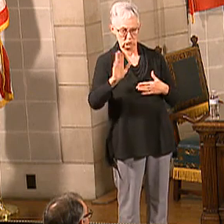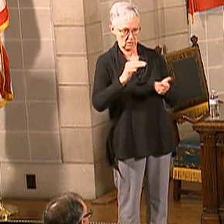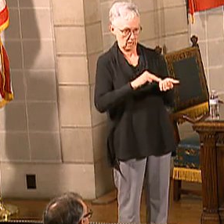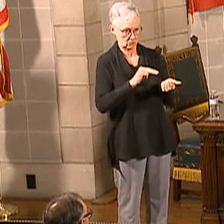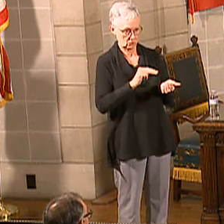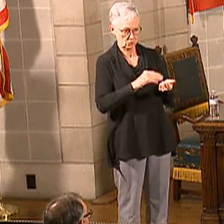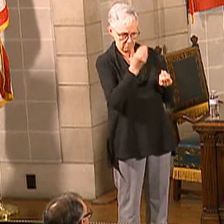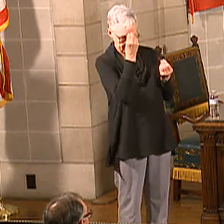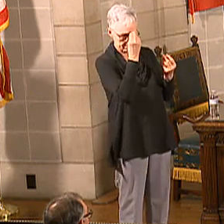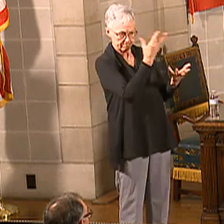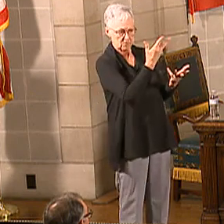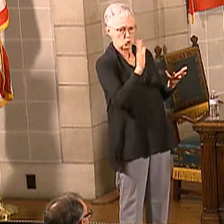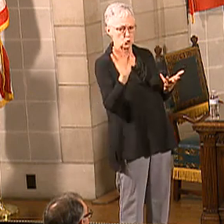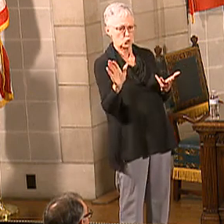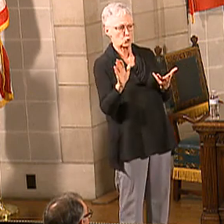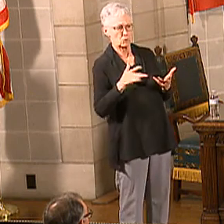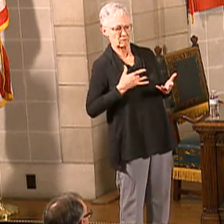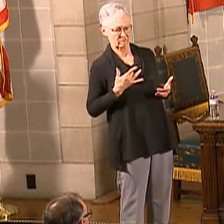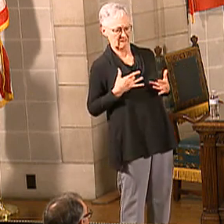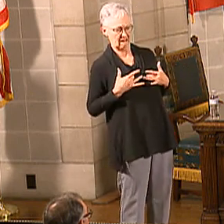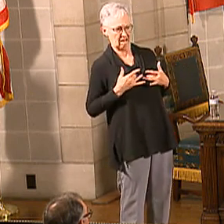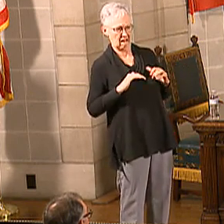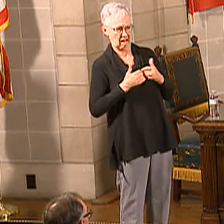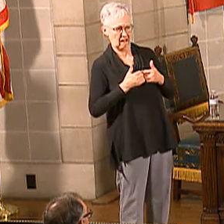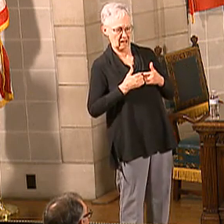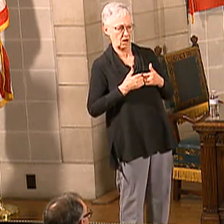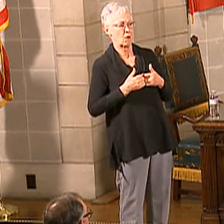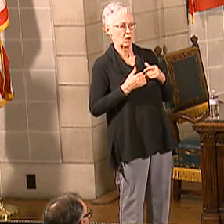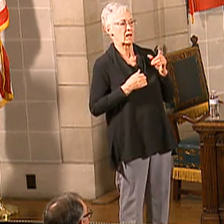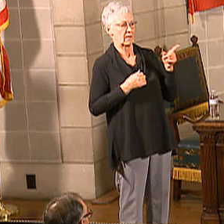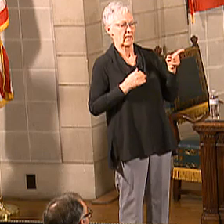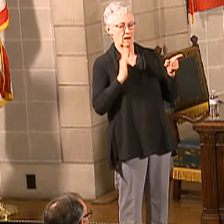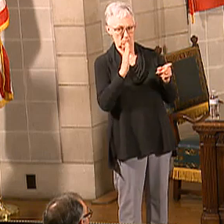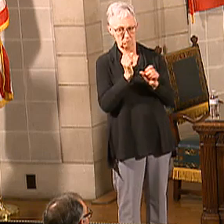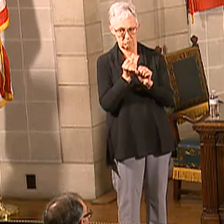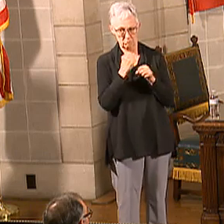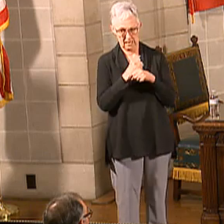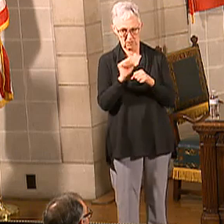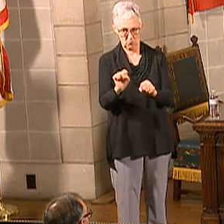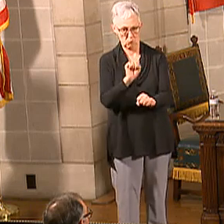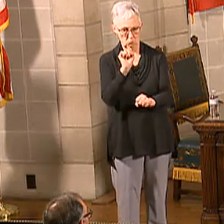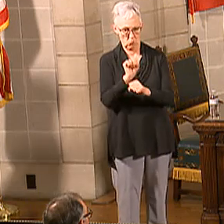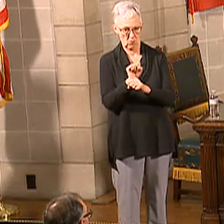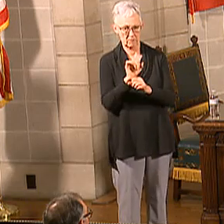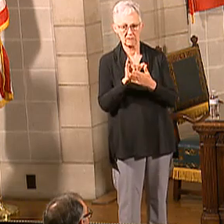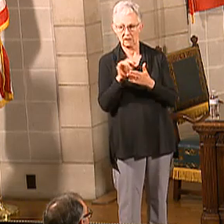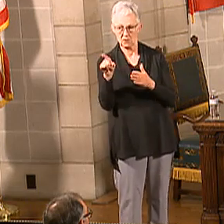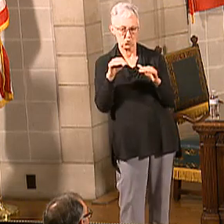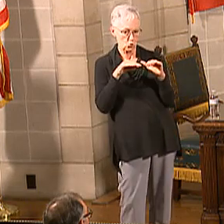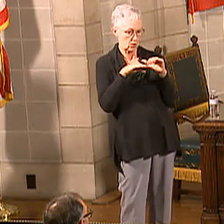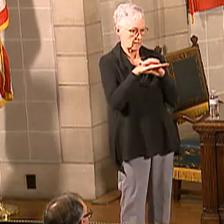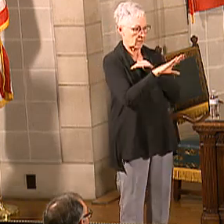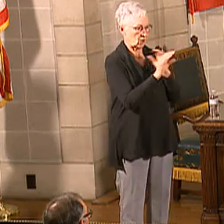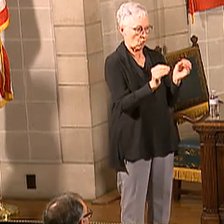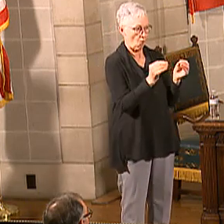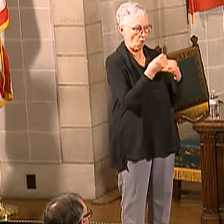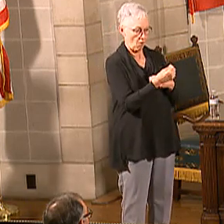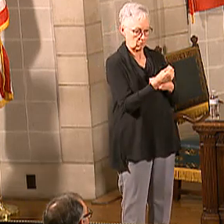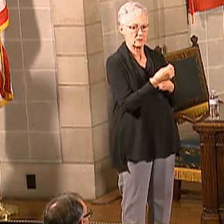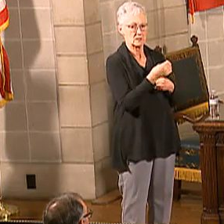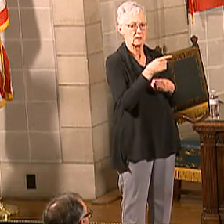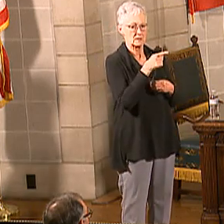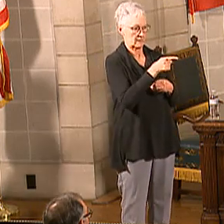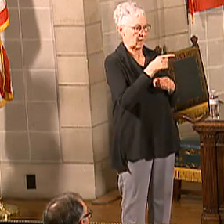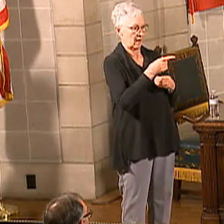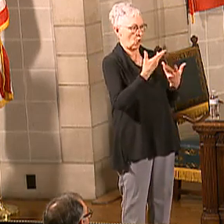want to come in. They'll make an appointment for you so that you can stay isolated. That way, we don't infect an entire clinic or an emergency room